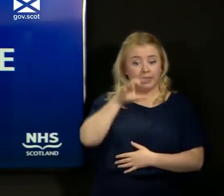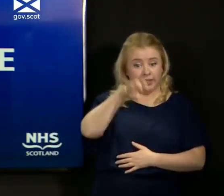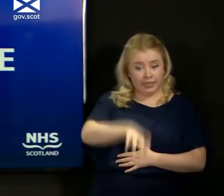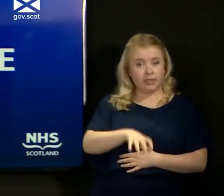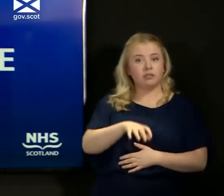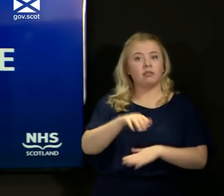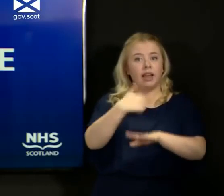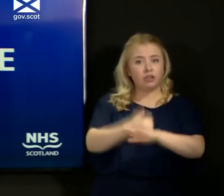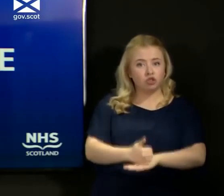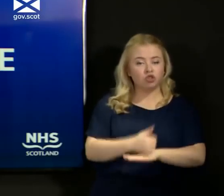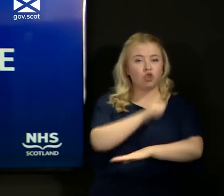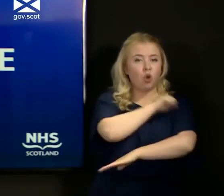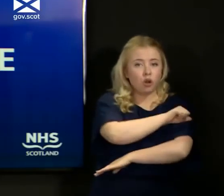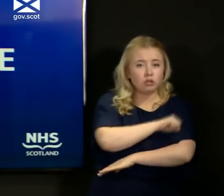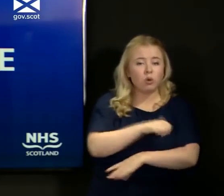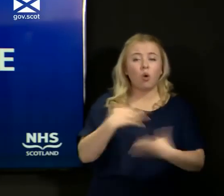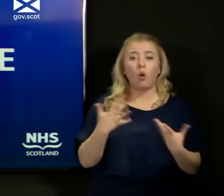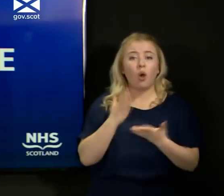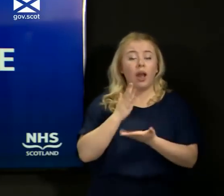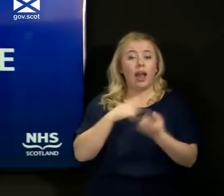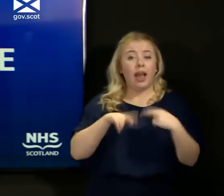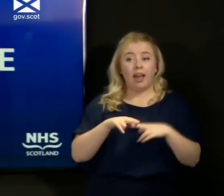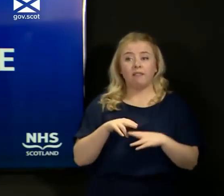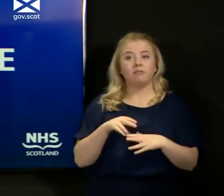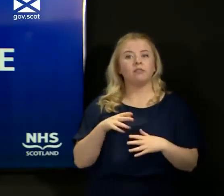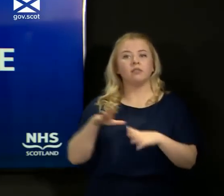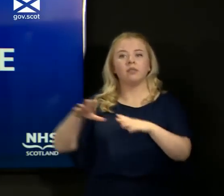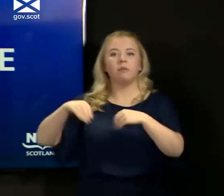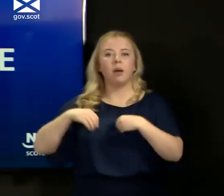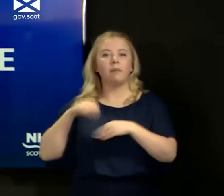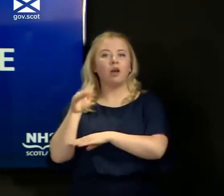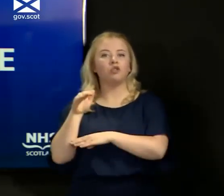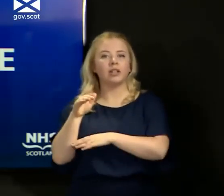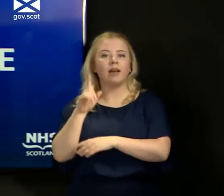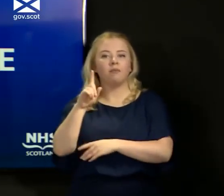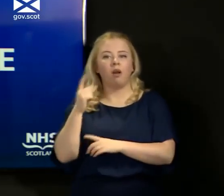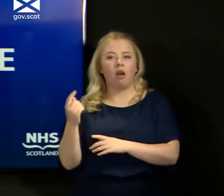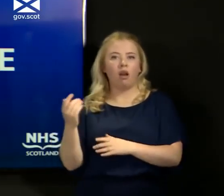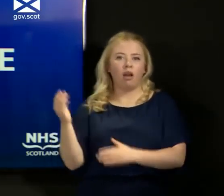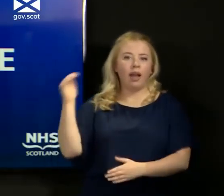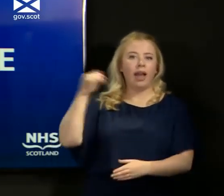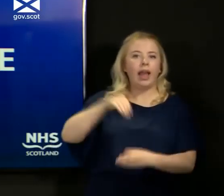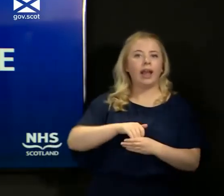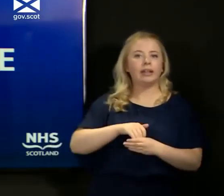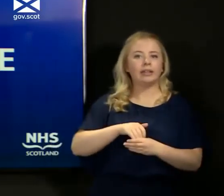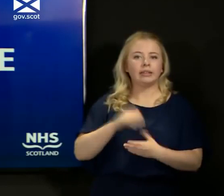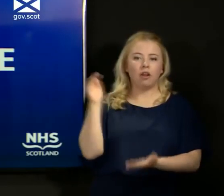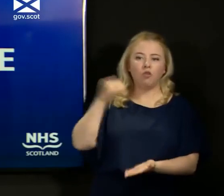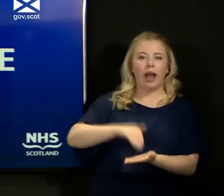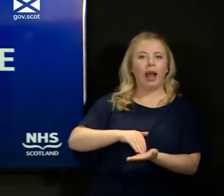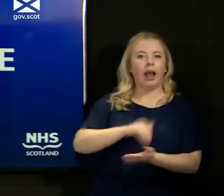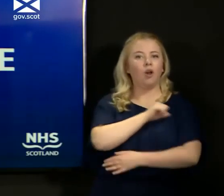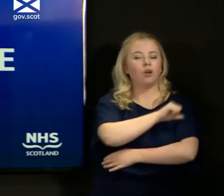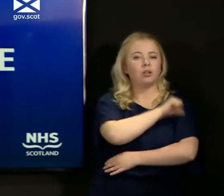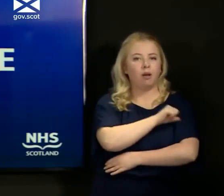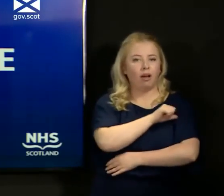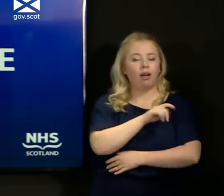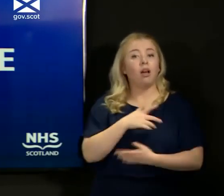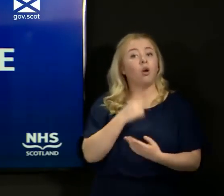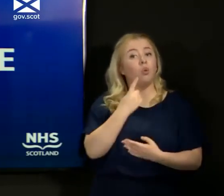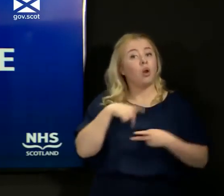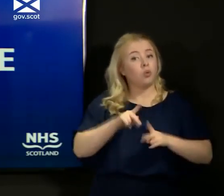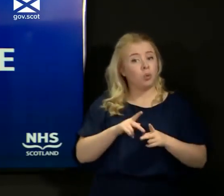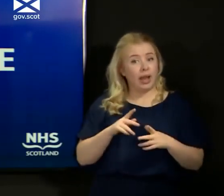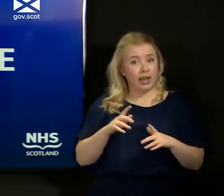institutional environment, or whether they were brought in from outside sources. People were incubating the infections at the time. One of the ways that we can do